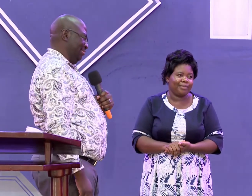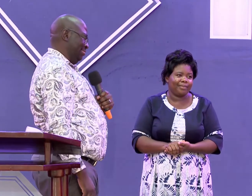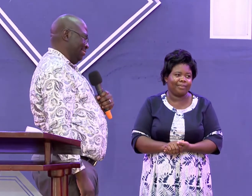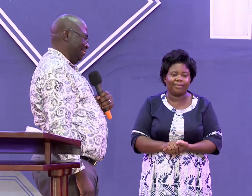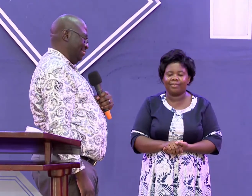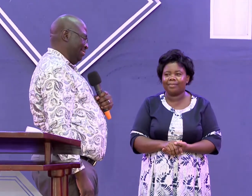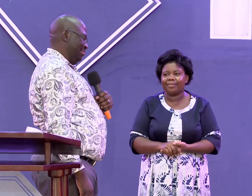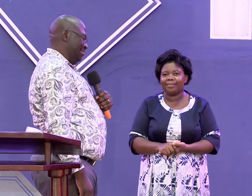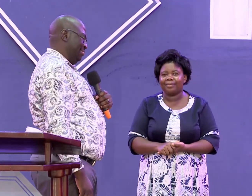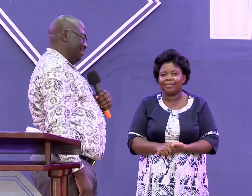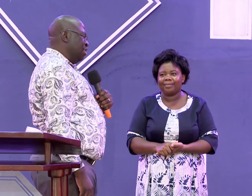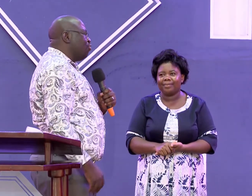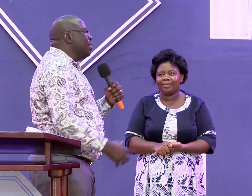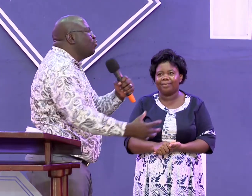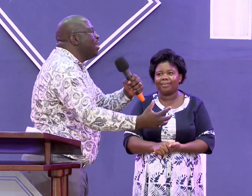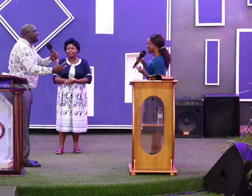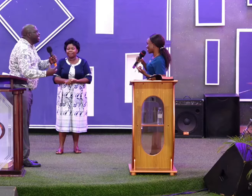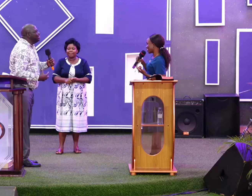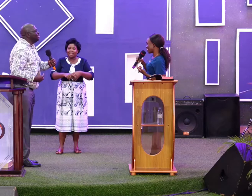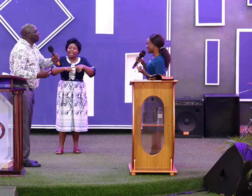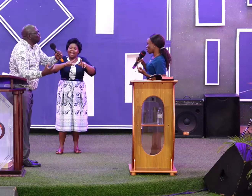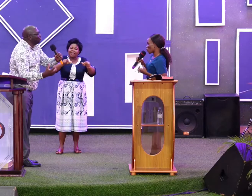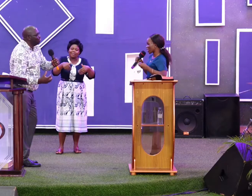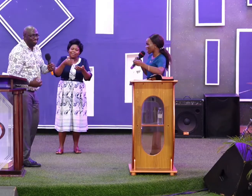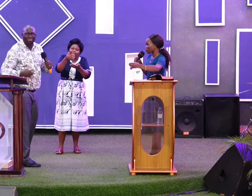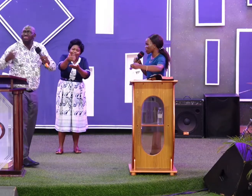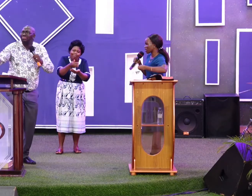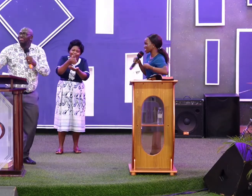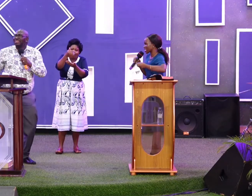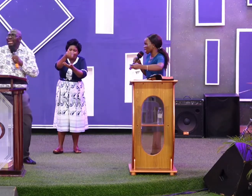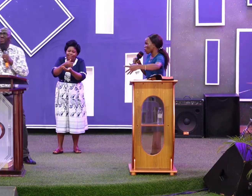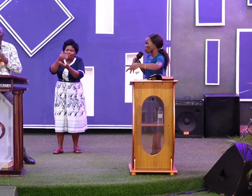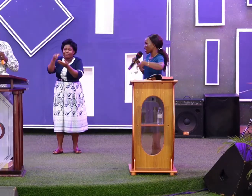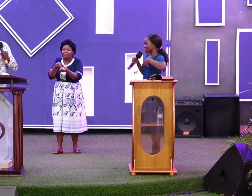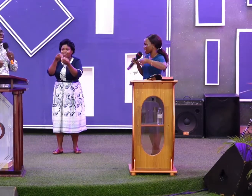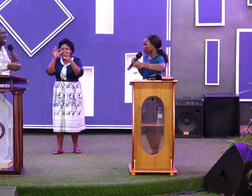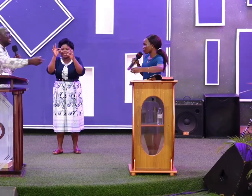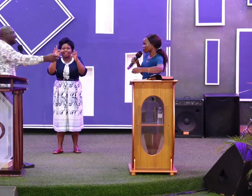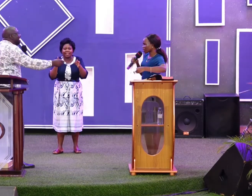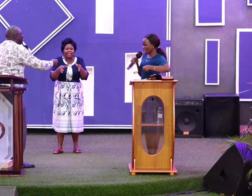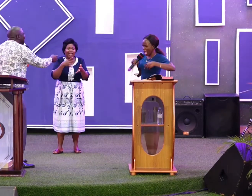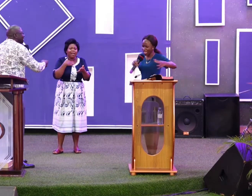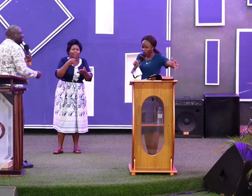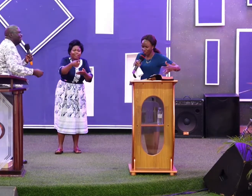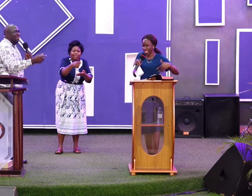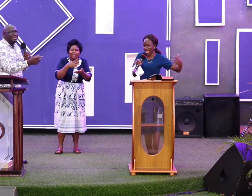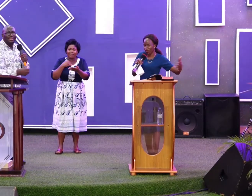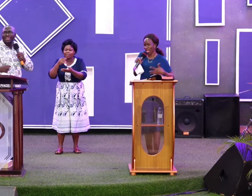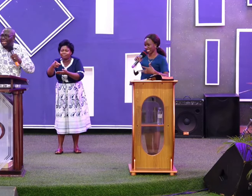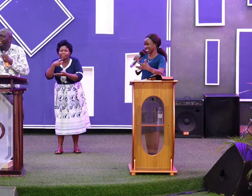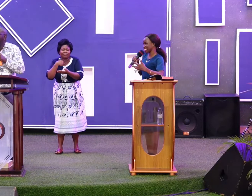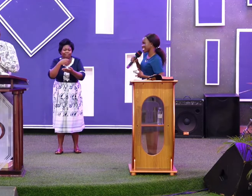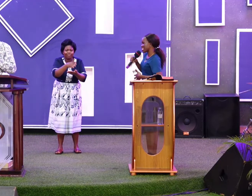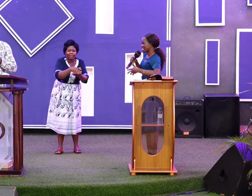We have become so greedy. We heap so many things around us. I love this, I